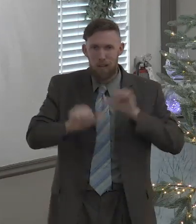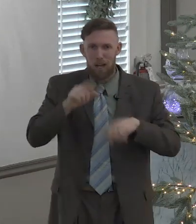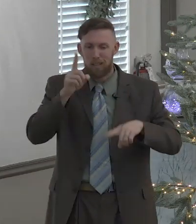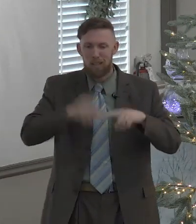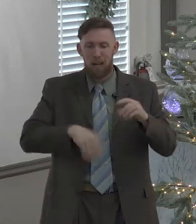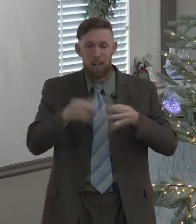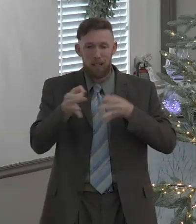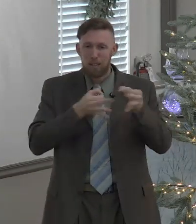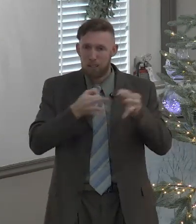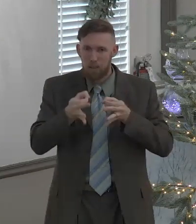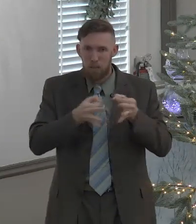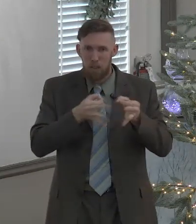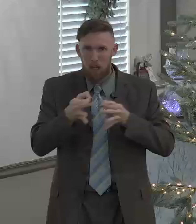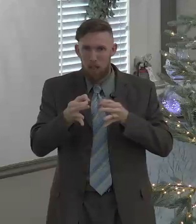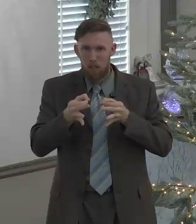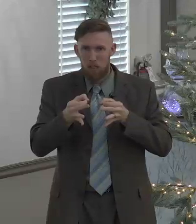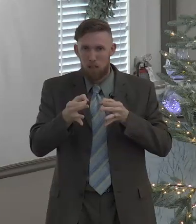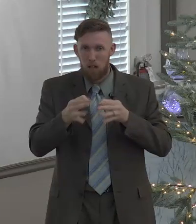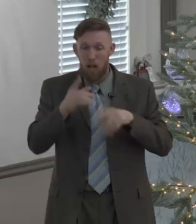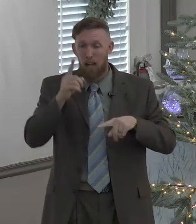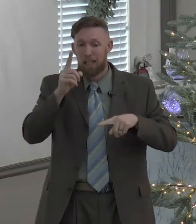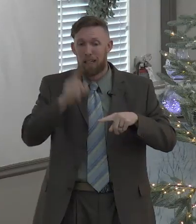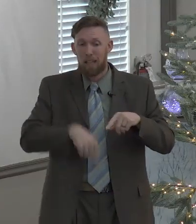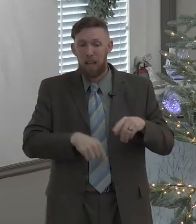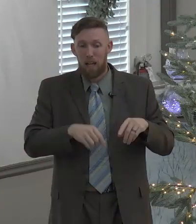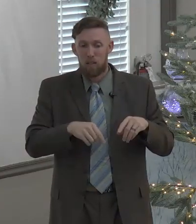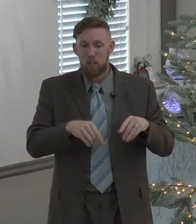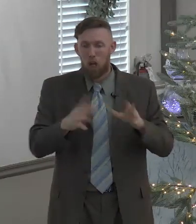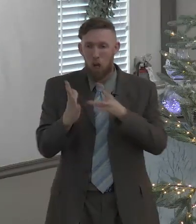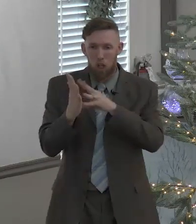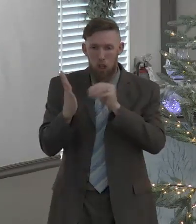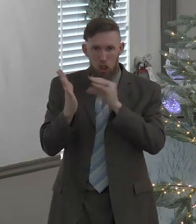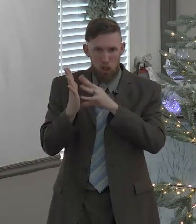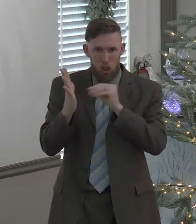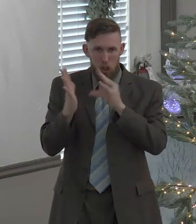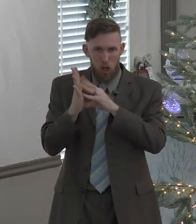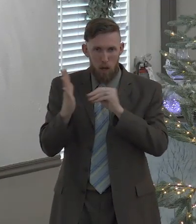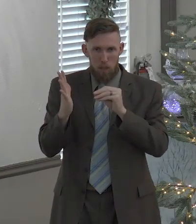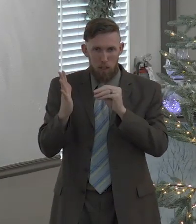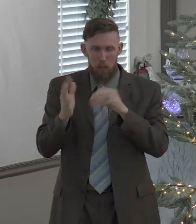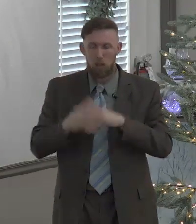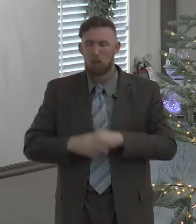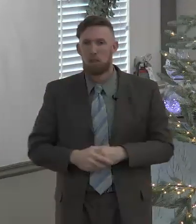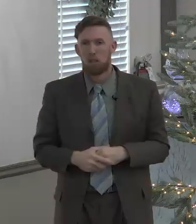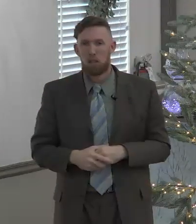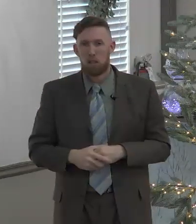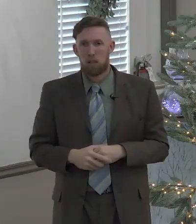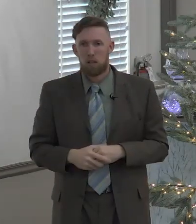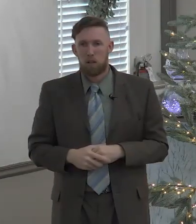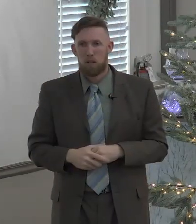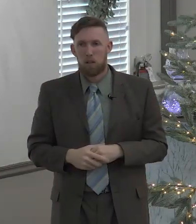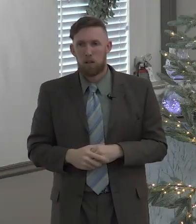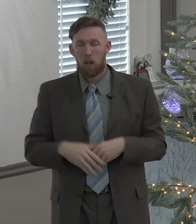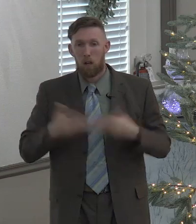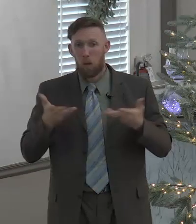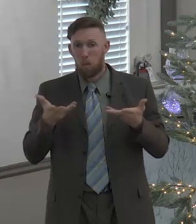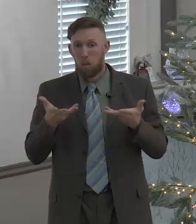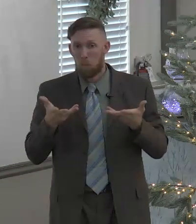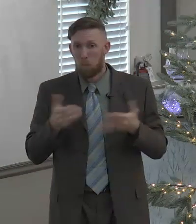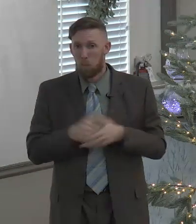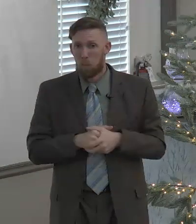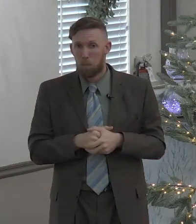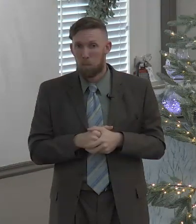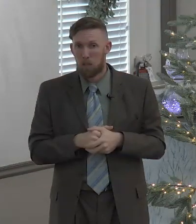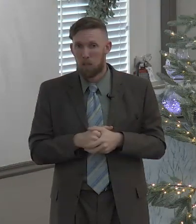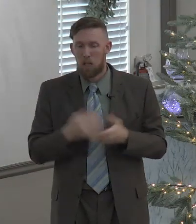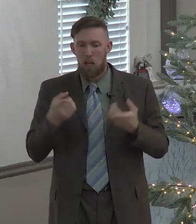medical science cannot ever, ever, ever, ever create a machine to be able